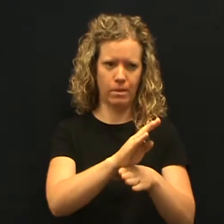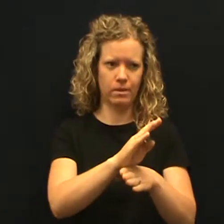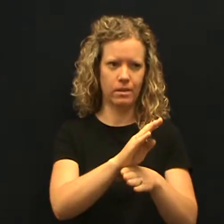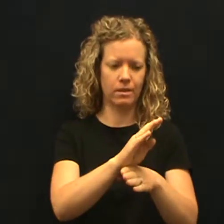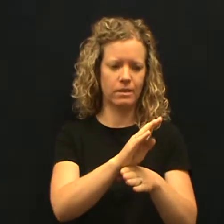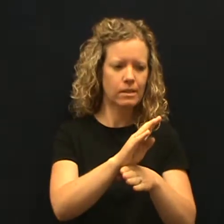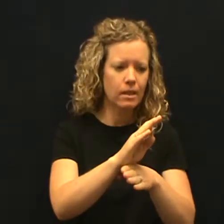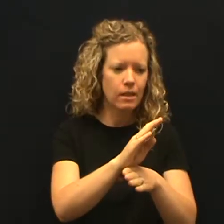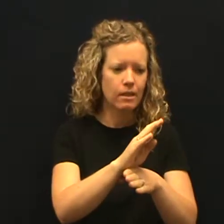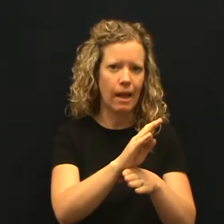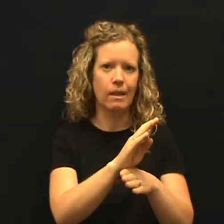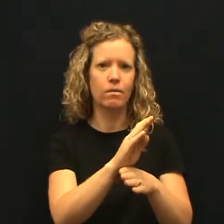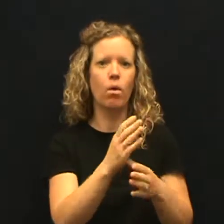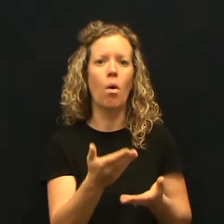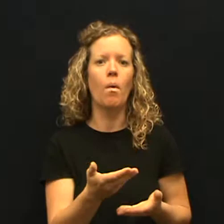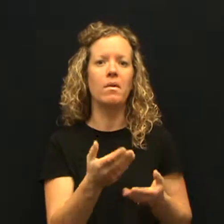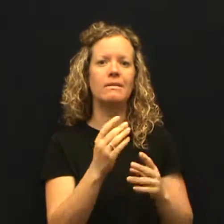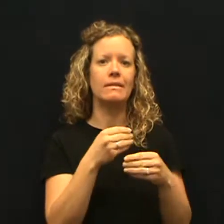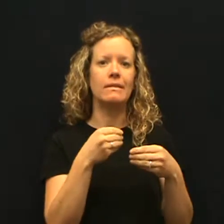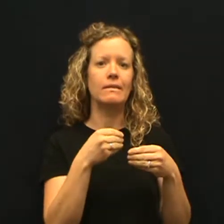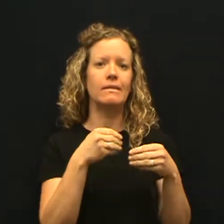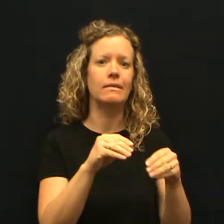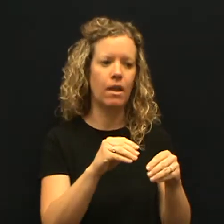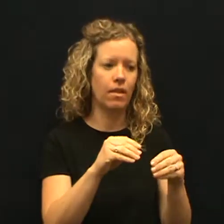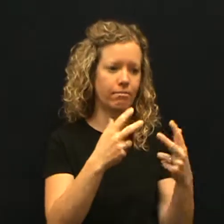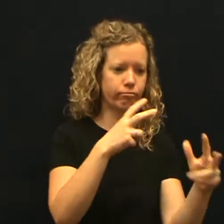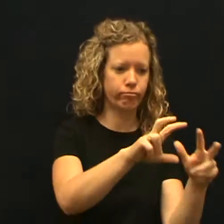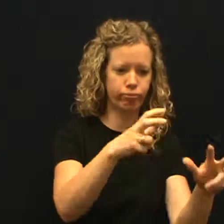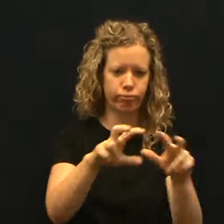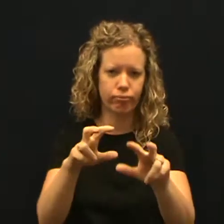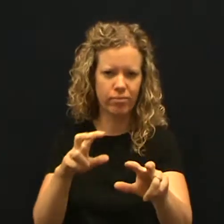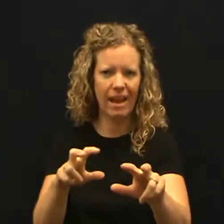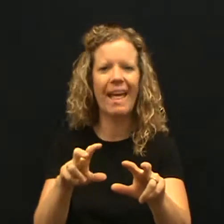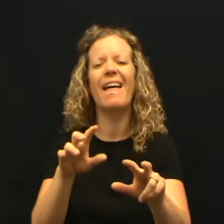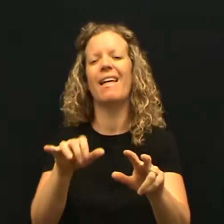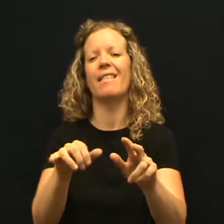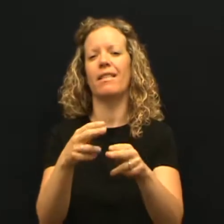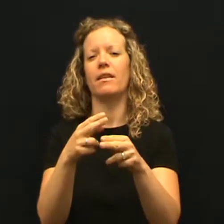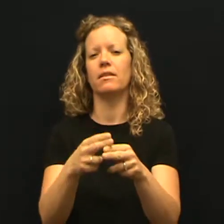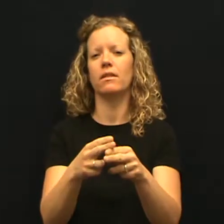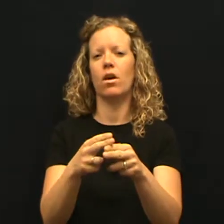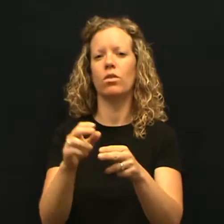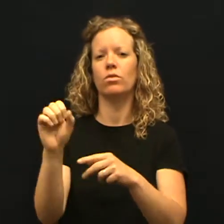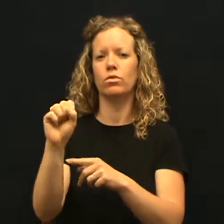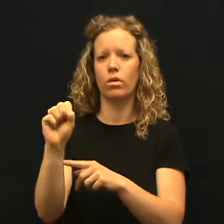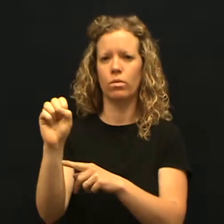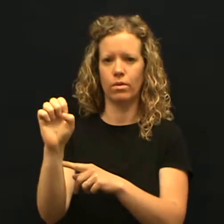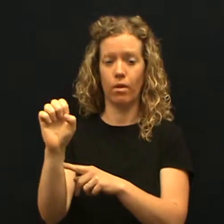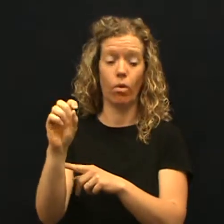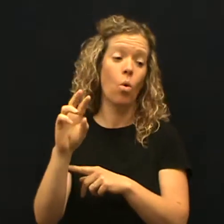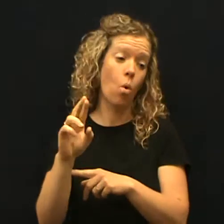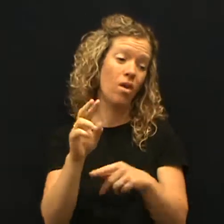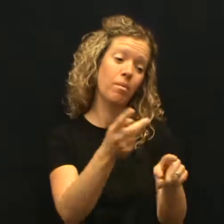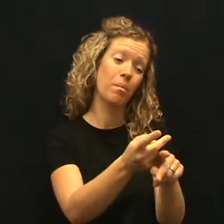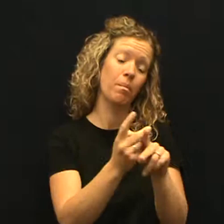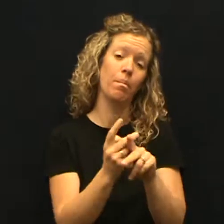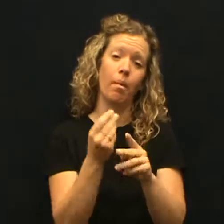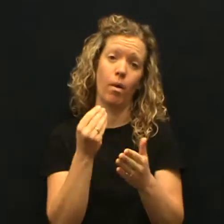i.e. issuing stock, which we call stockholders' equity, or they can borrow the money. And what we are looking at today is the